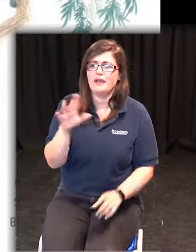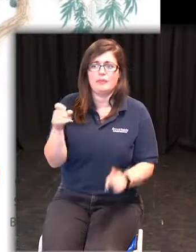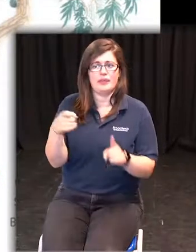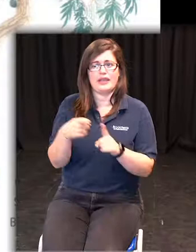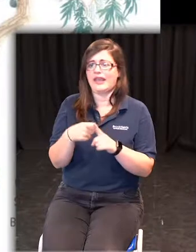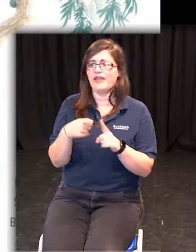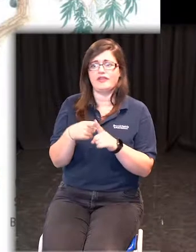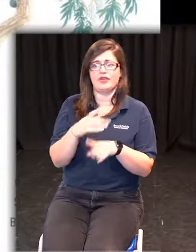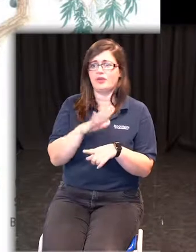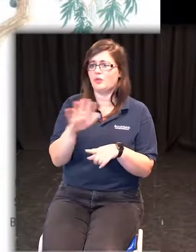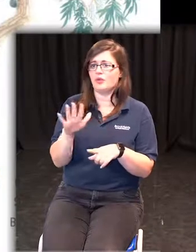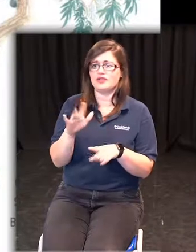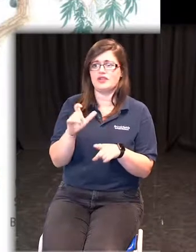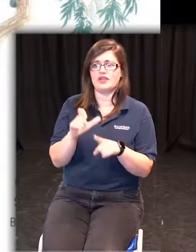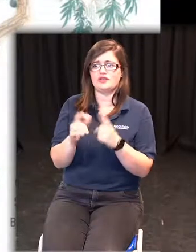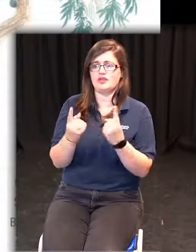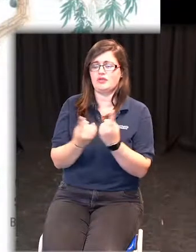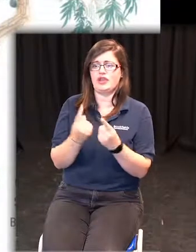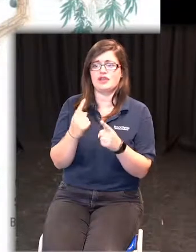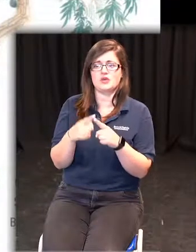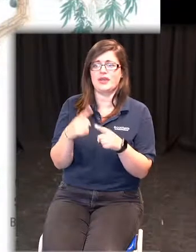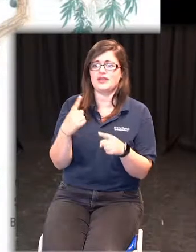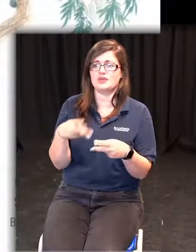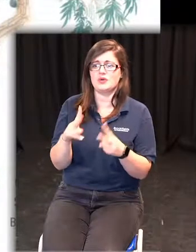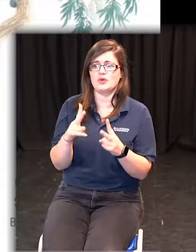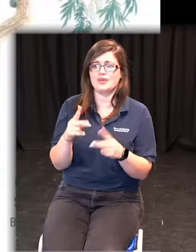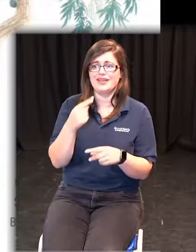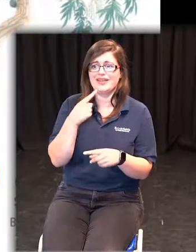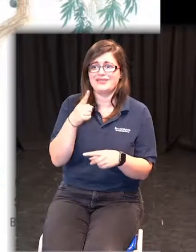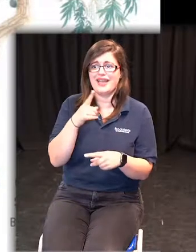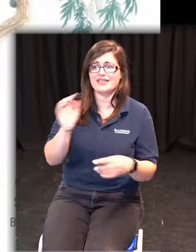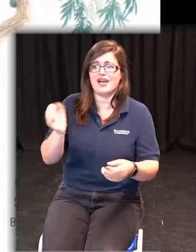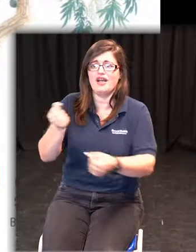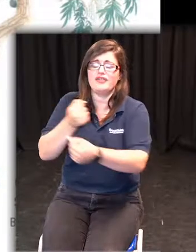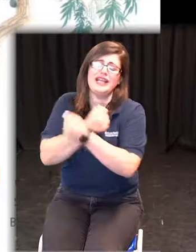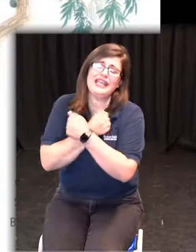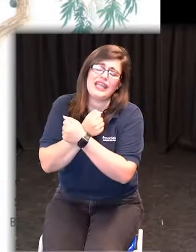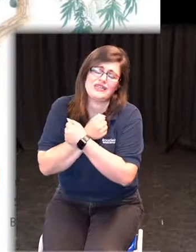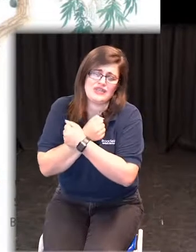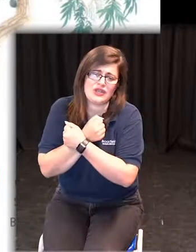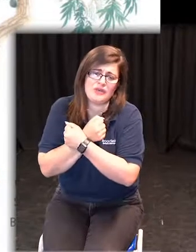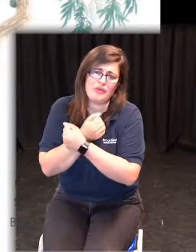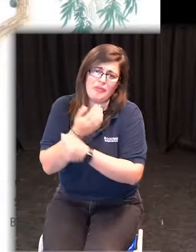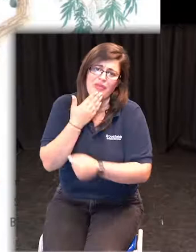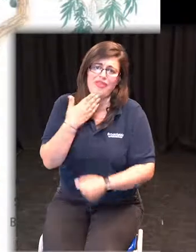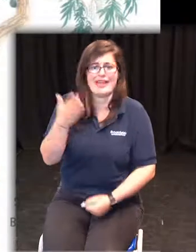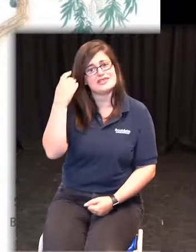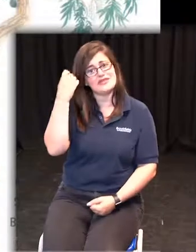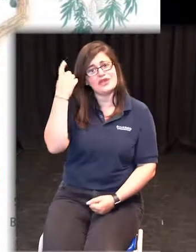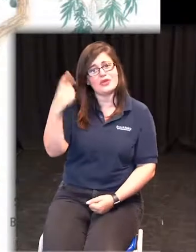But Kevin, who wasn't the do things quick sort, said, "I've clinging to do, but thanks for the thought."